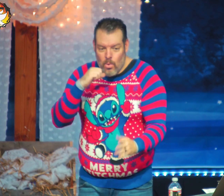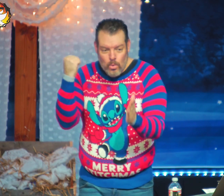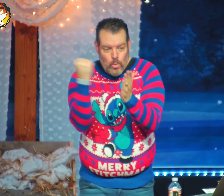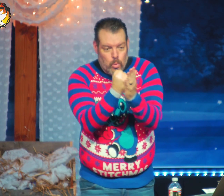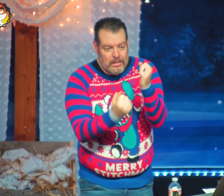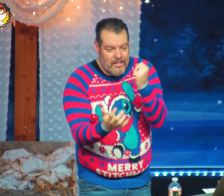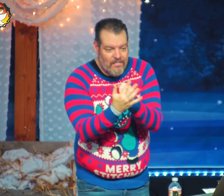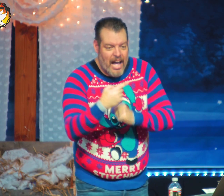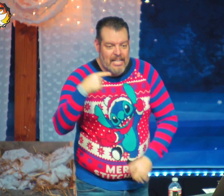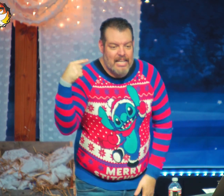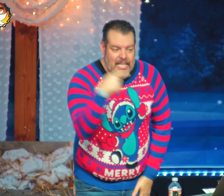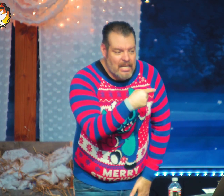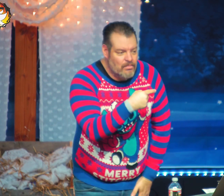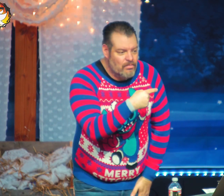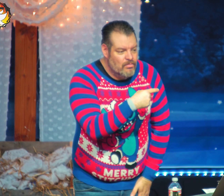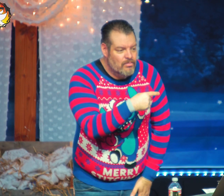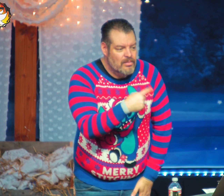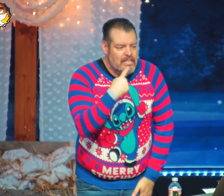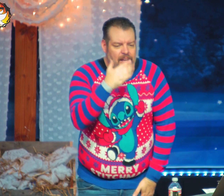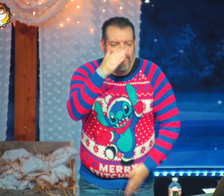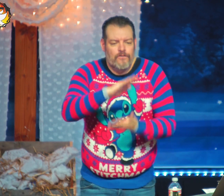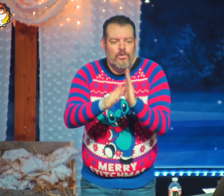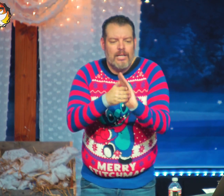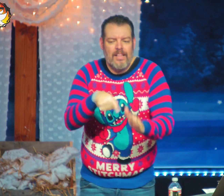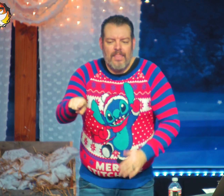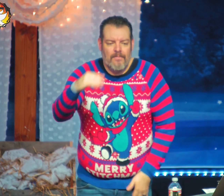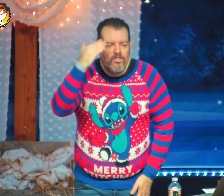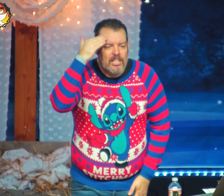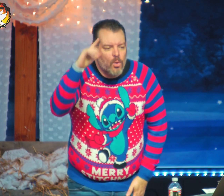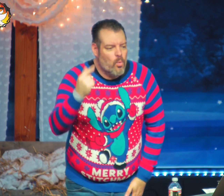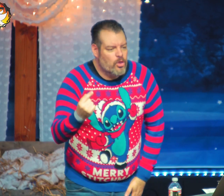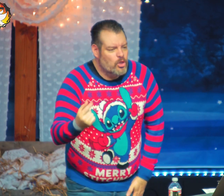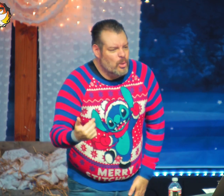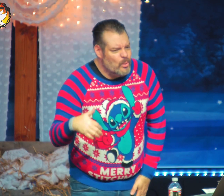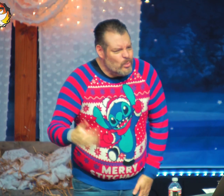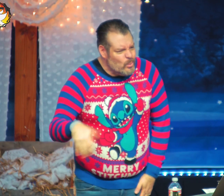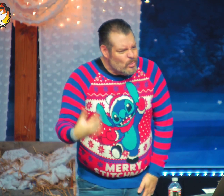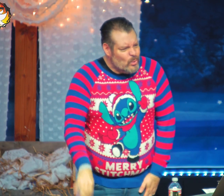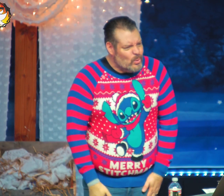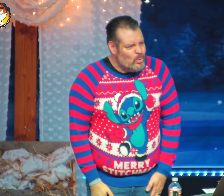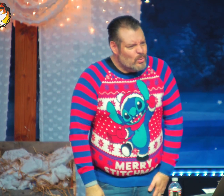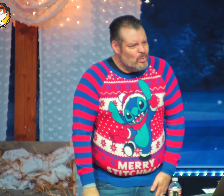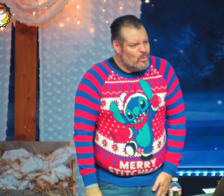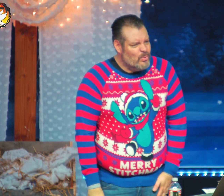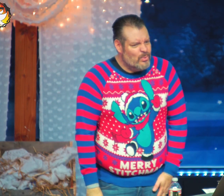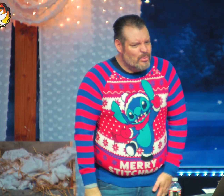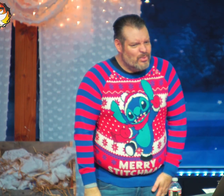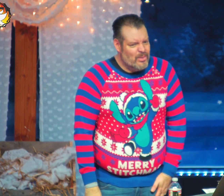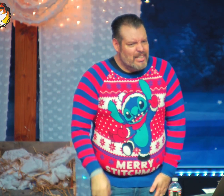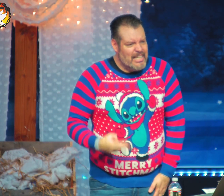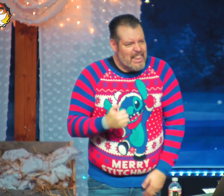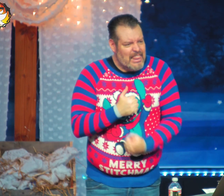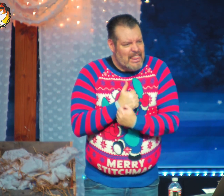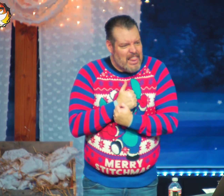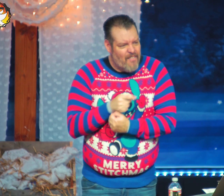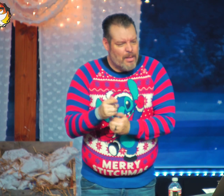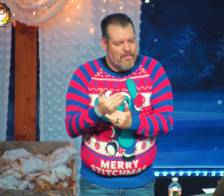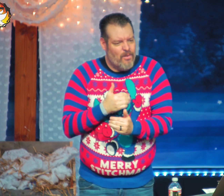did he do? He came to earth from heaven, a perfect place to love